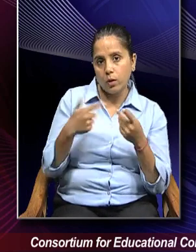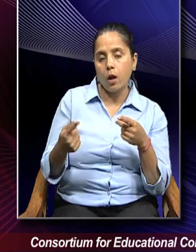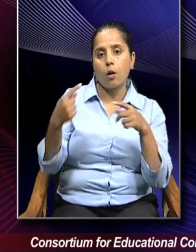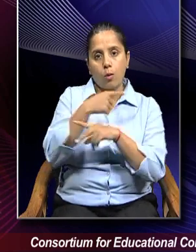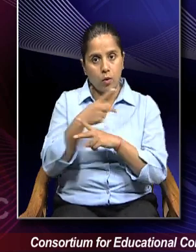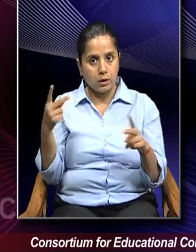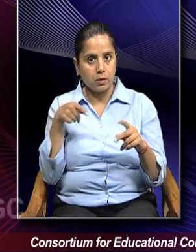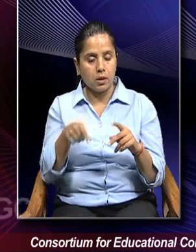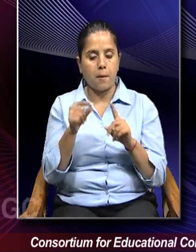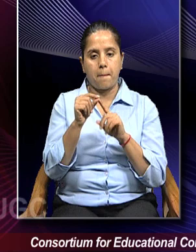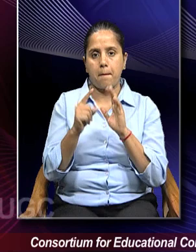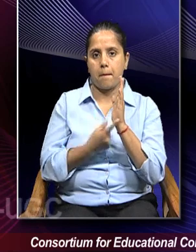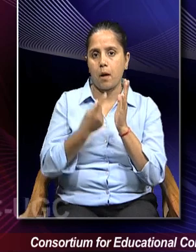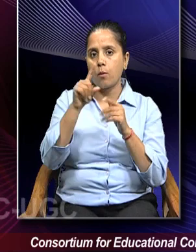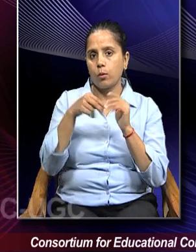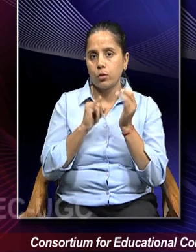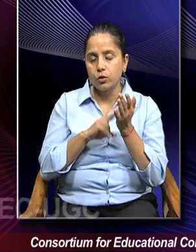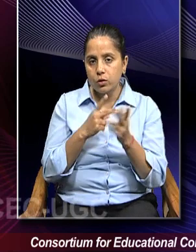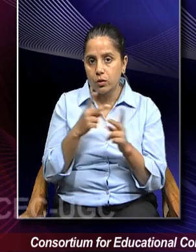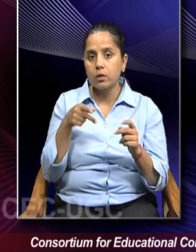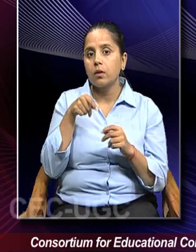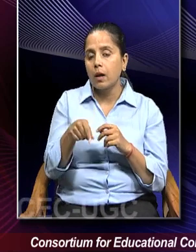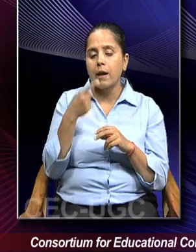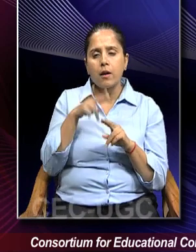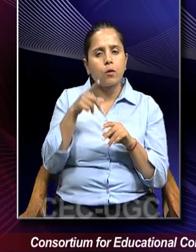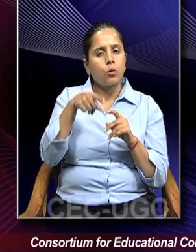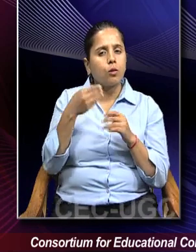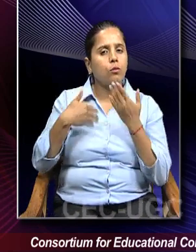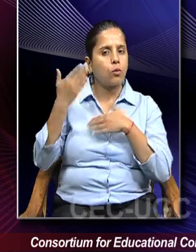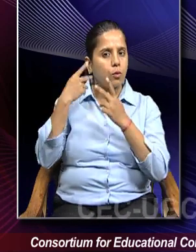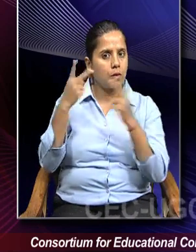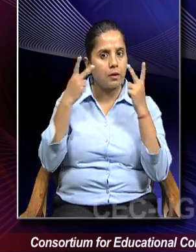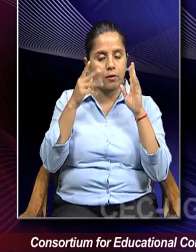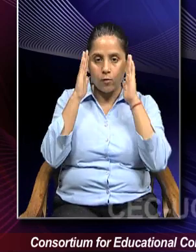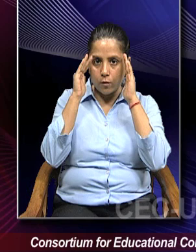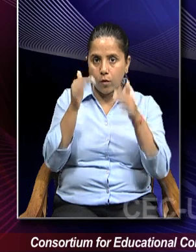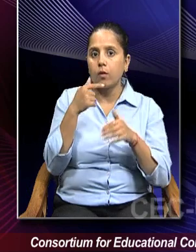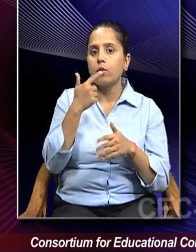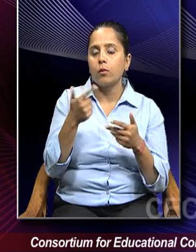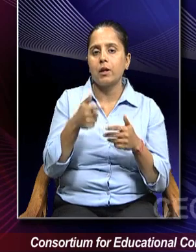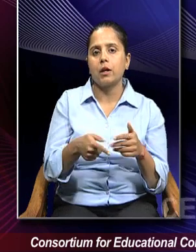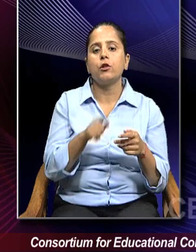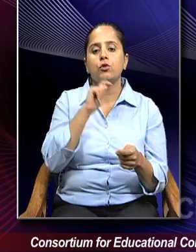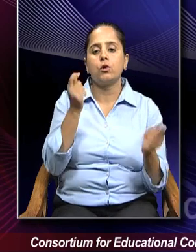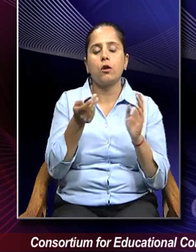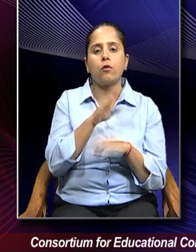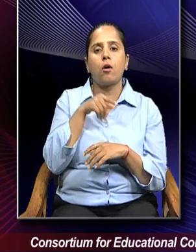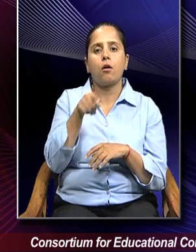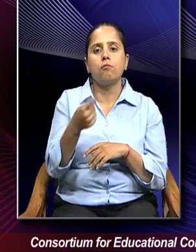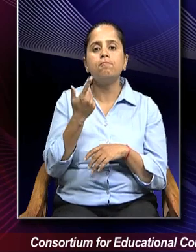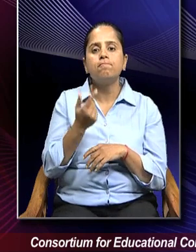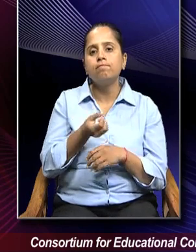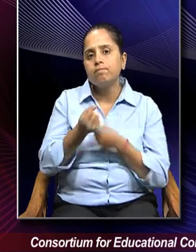proposition. And in the traditional dialectic analysis, if you look, you find that the focus is on change through articulation